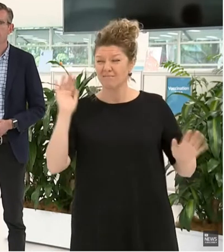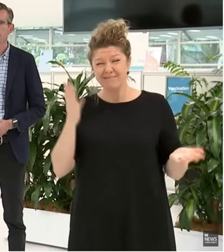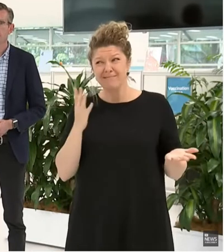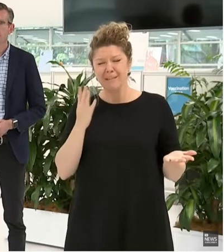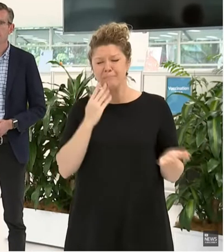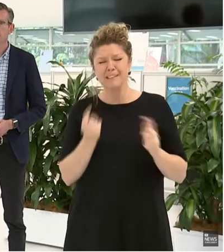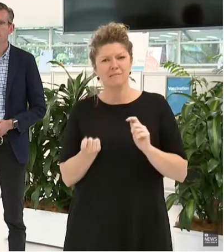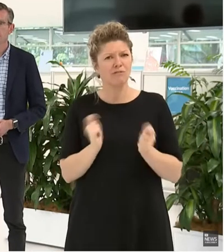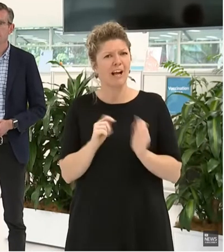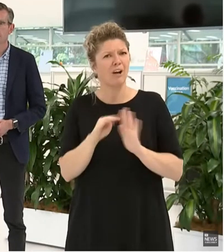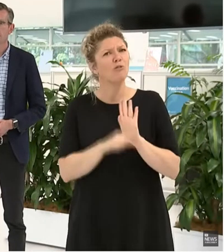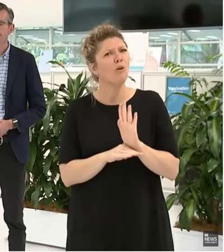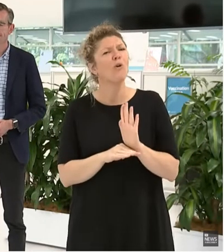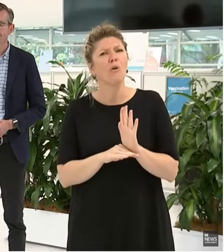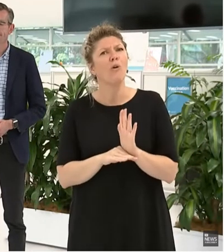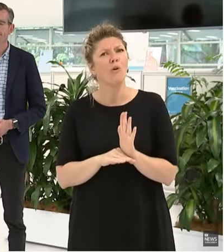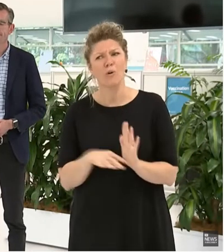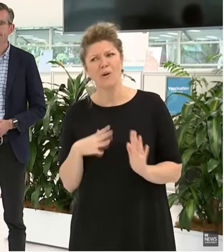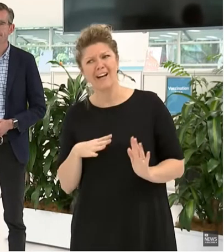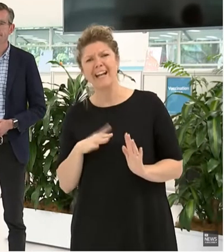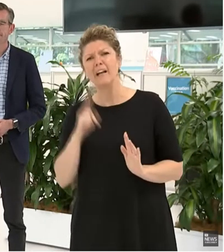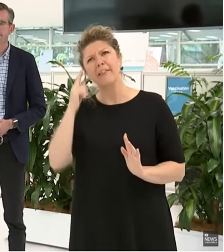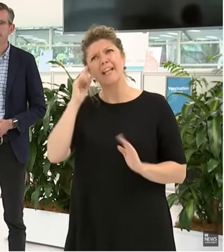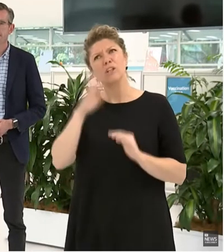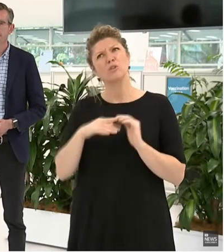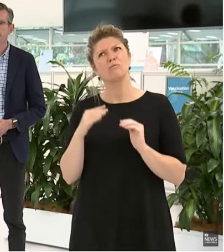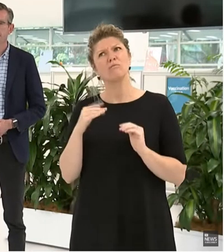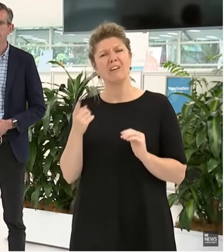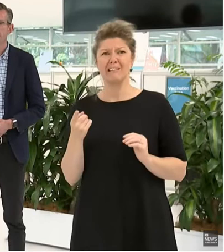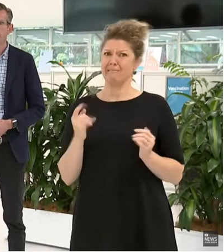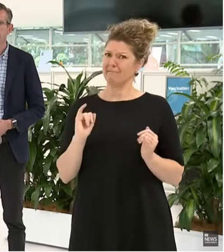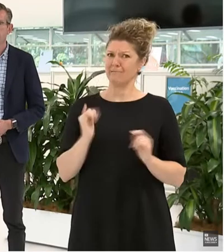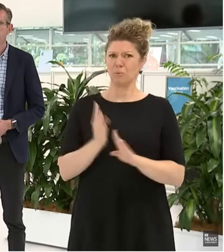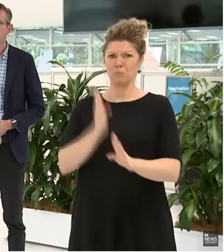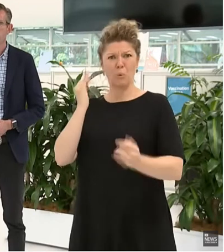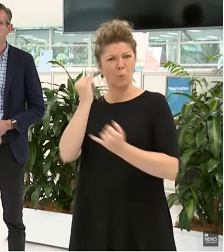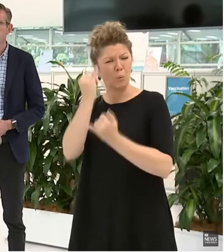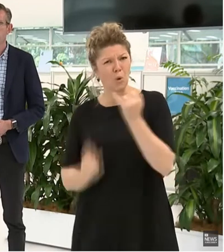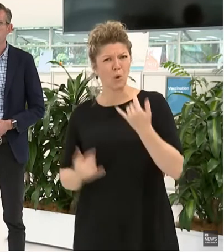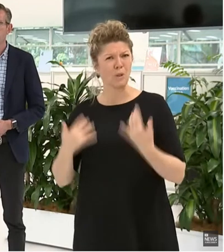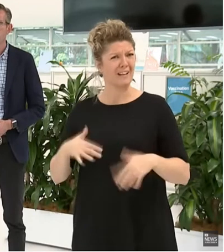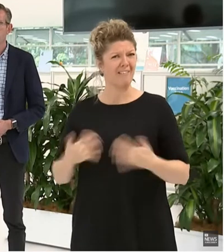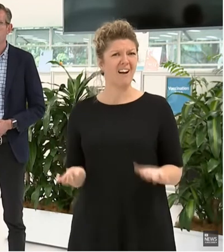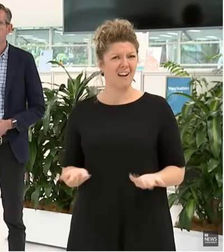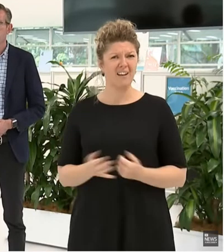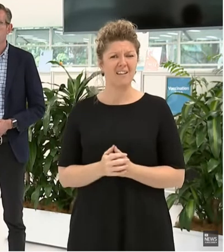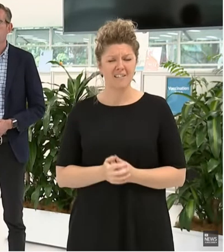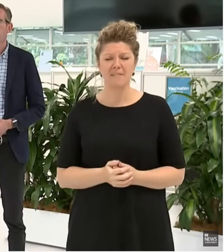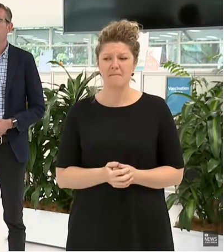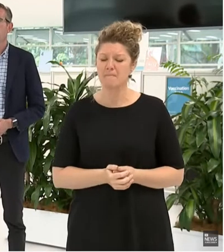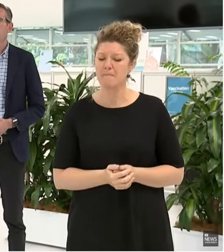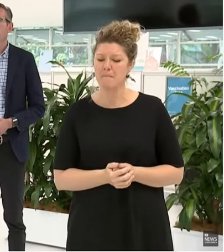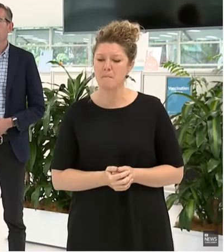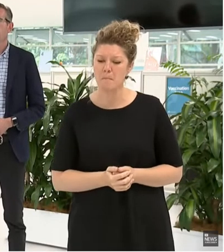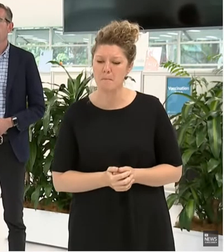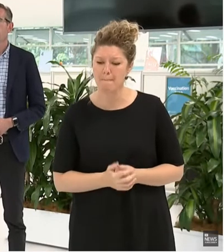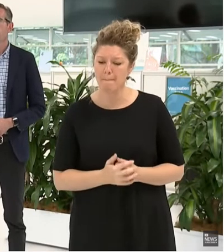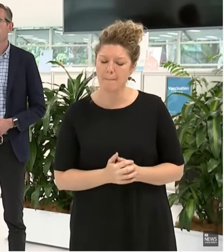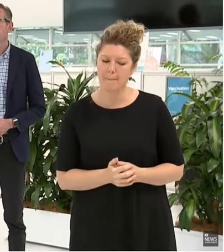that situation as soon as is possible. The other aspect about that